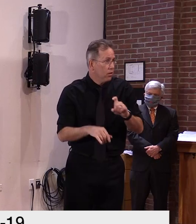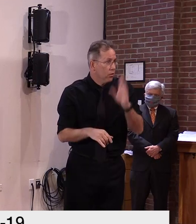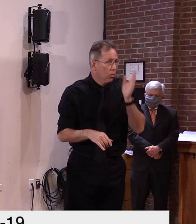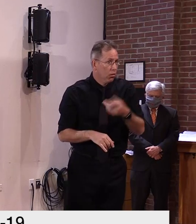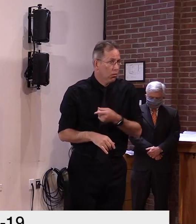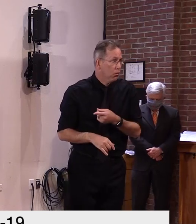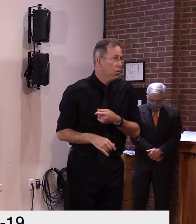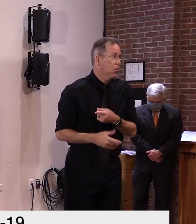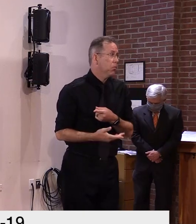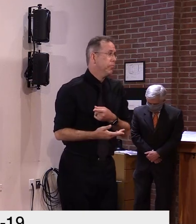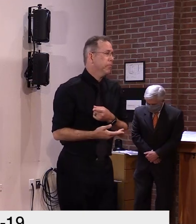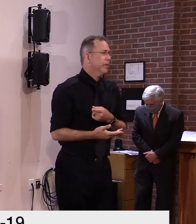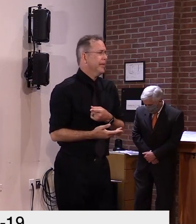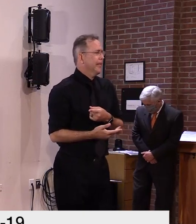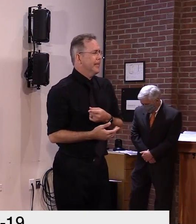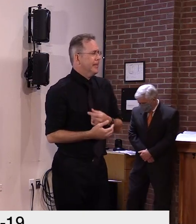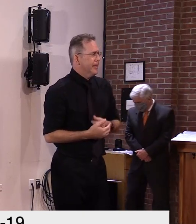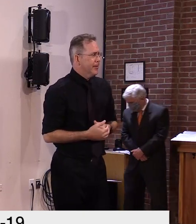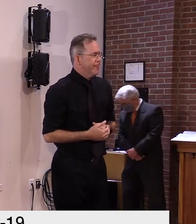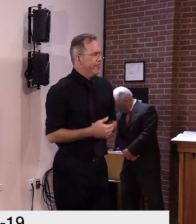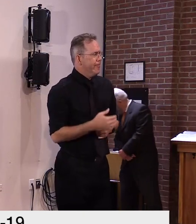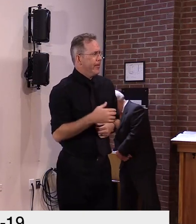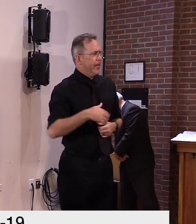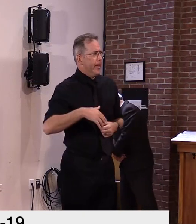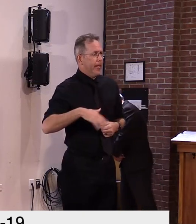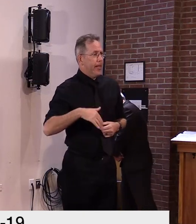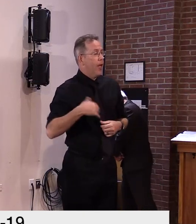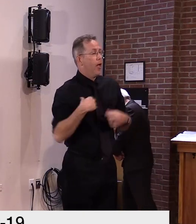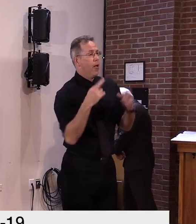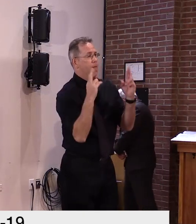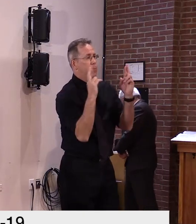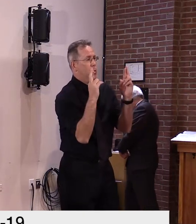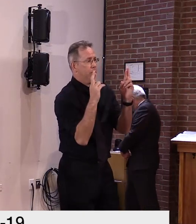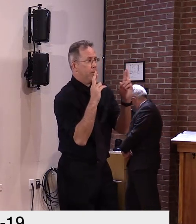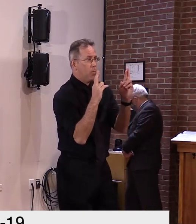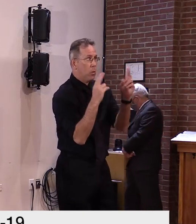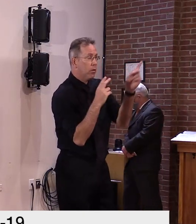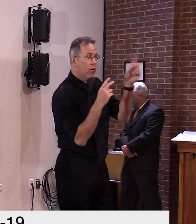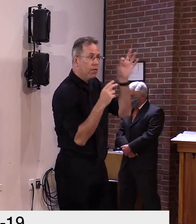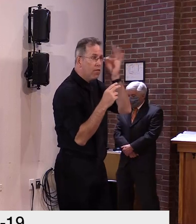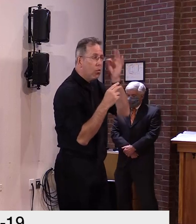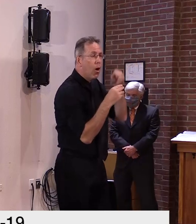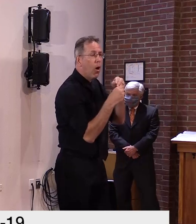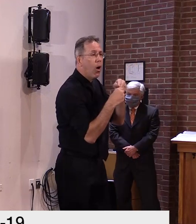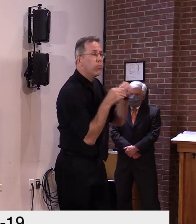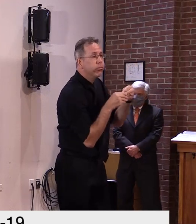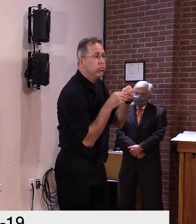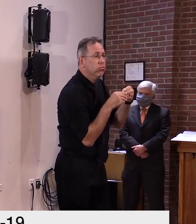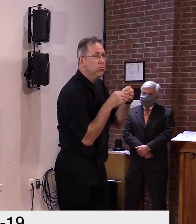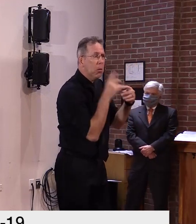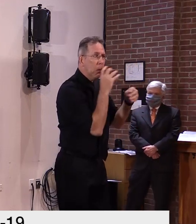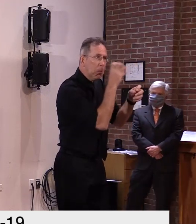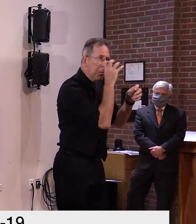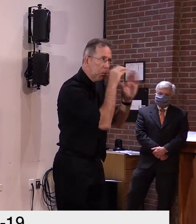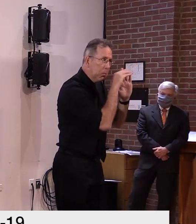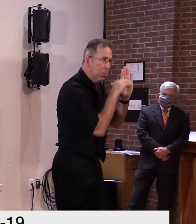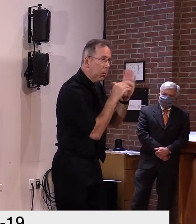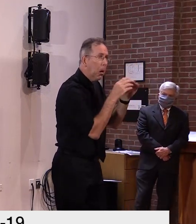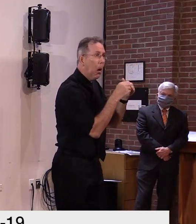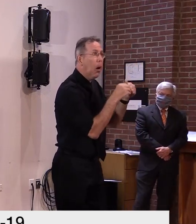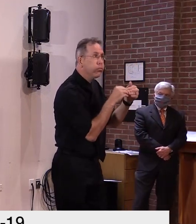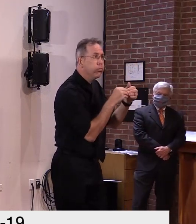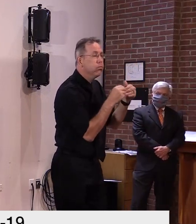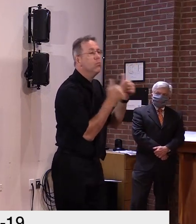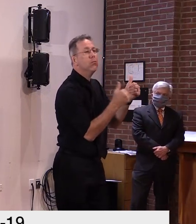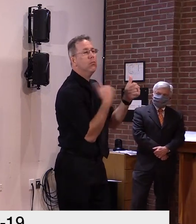hoping for more flexibility. That still could happen, to be honest, Ed. But at this point, it has not happened.